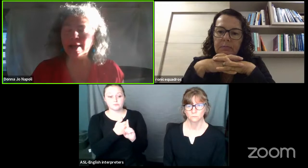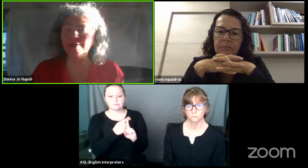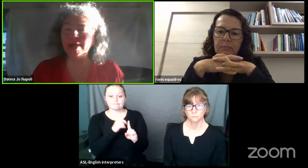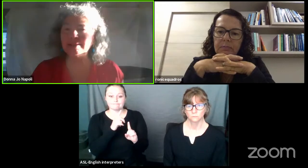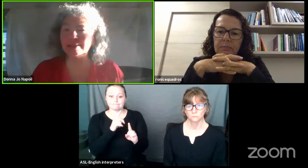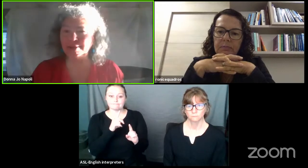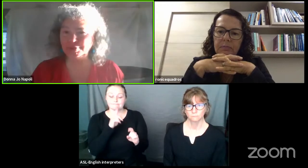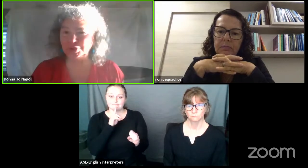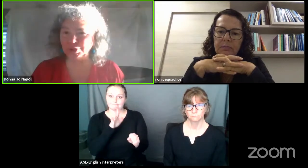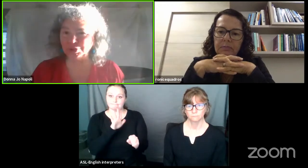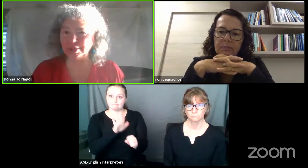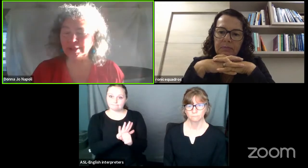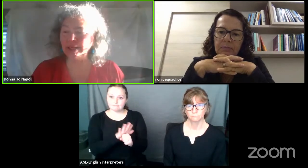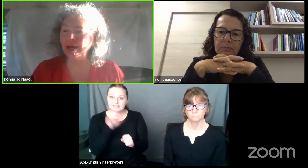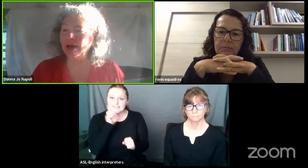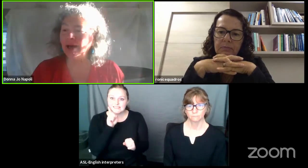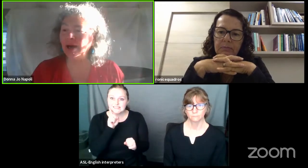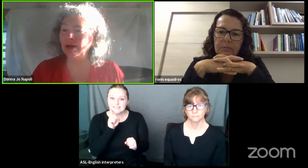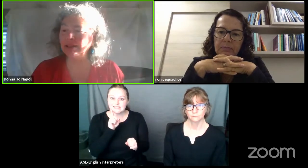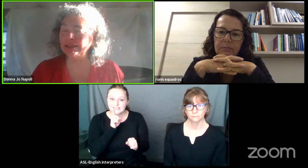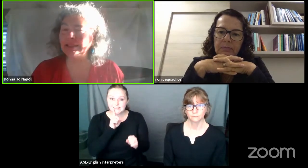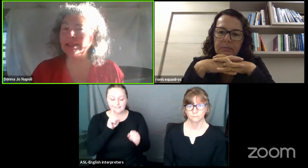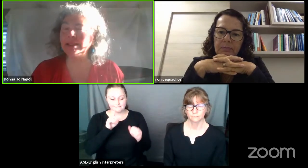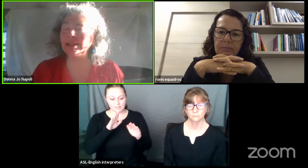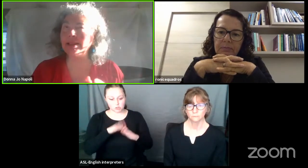ensuring that deaf children